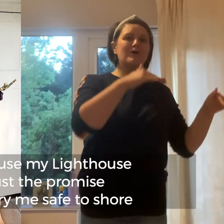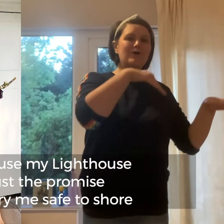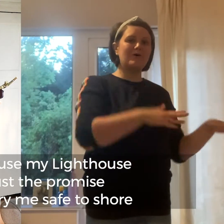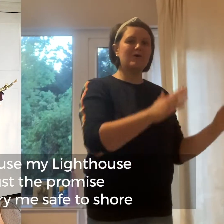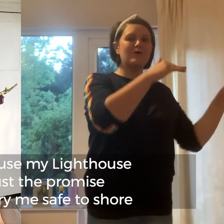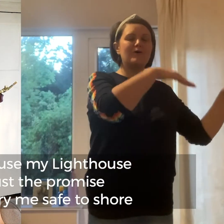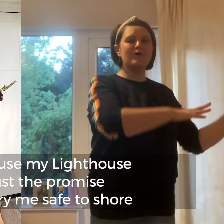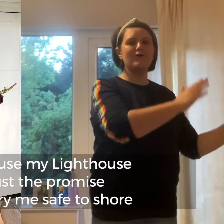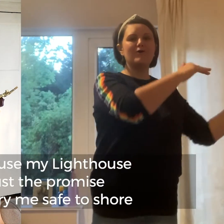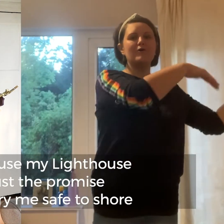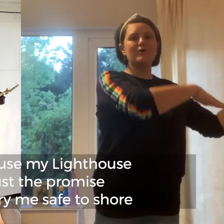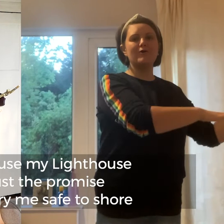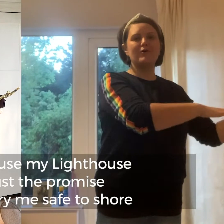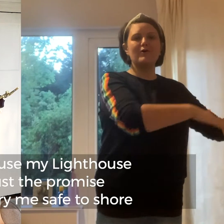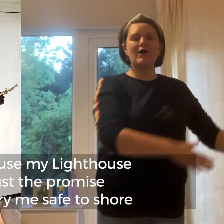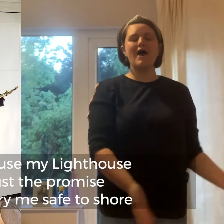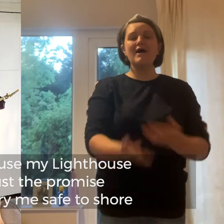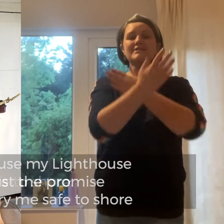shore,